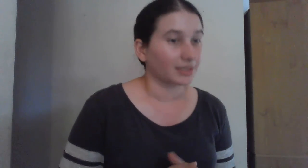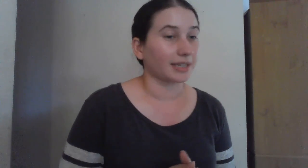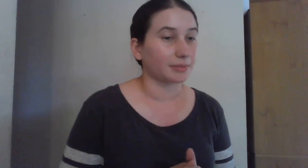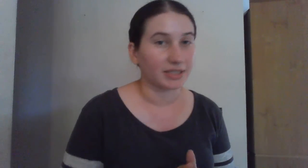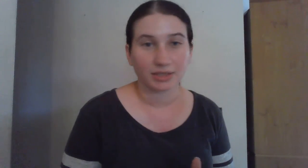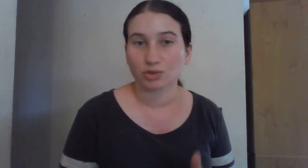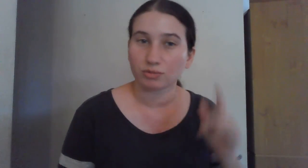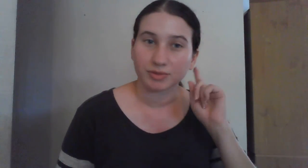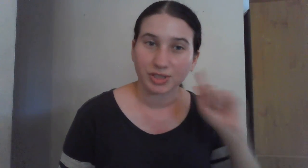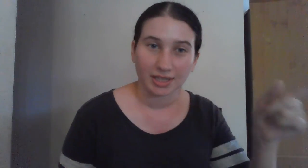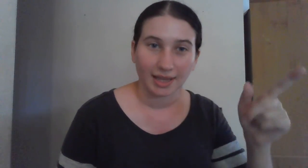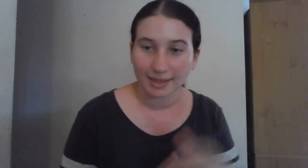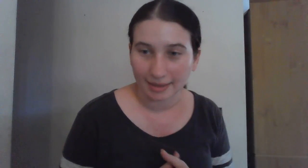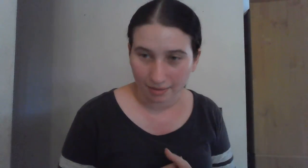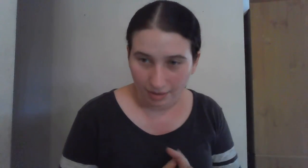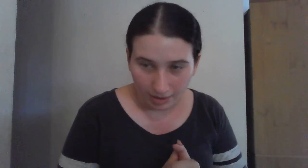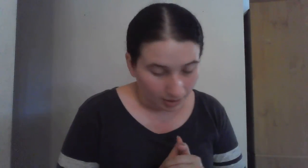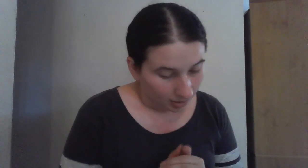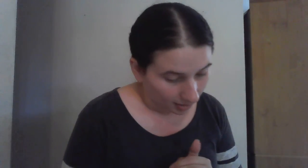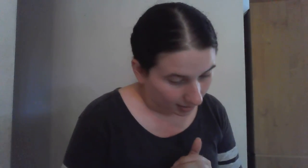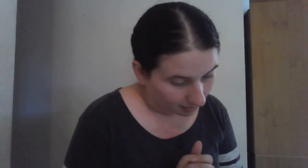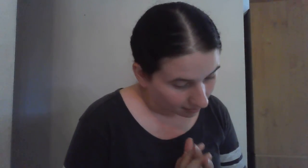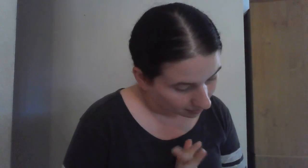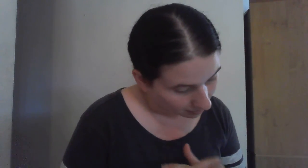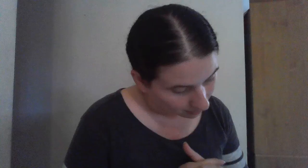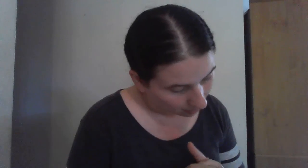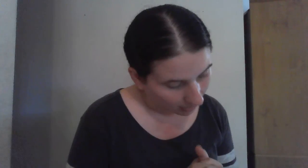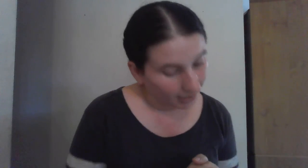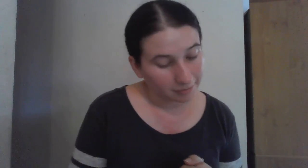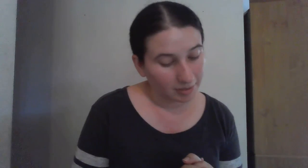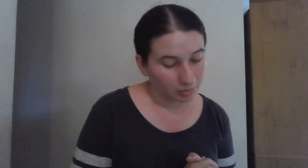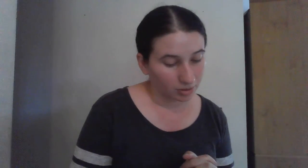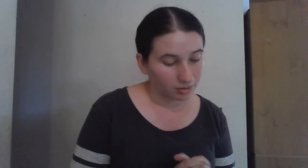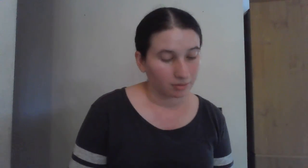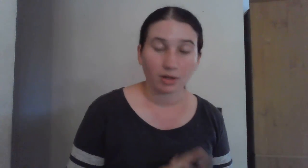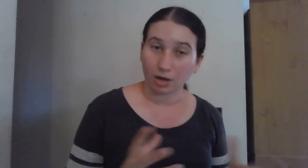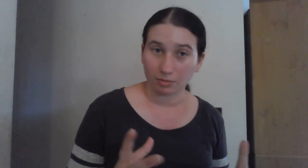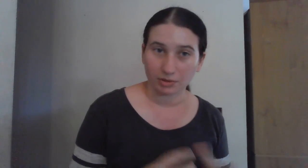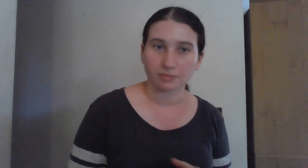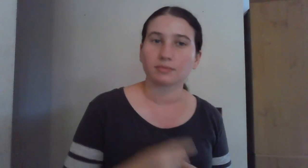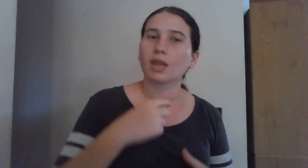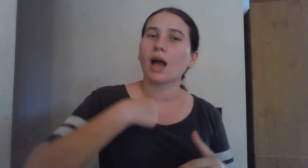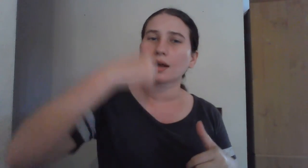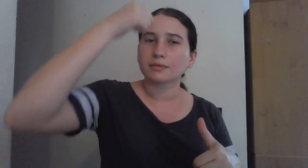Text message. We'll check that later. I remember car blue.